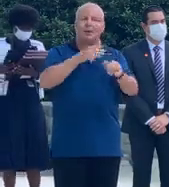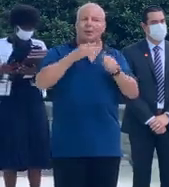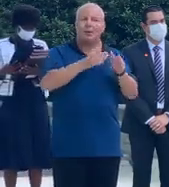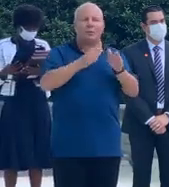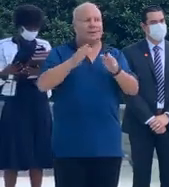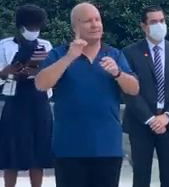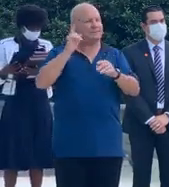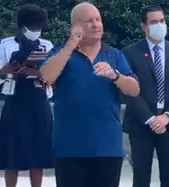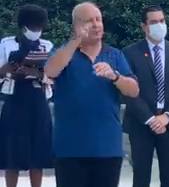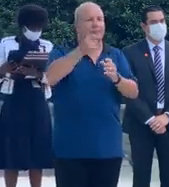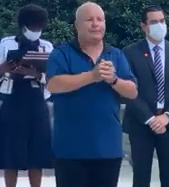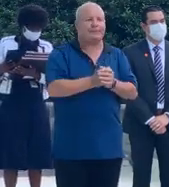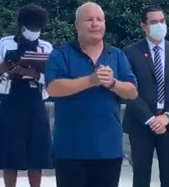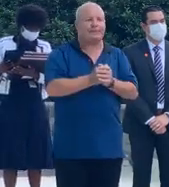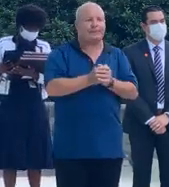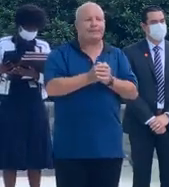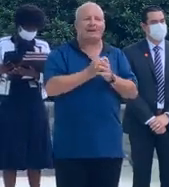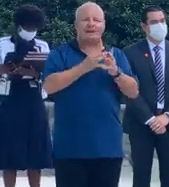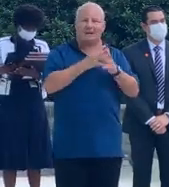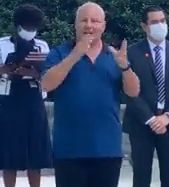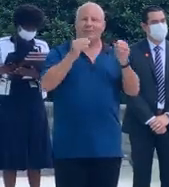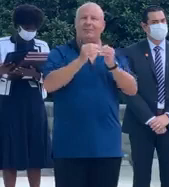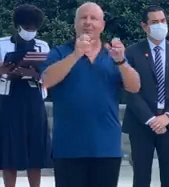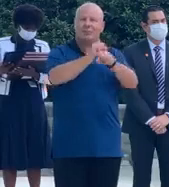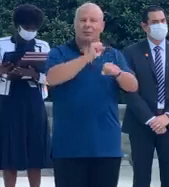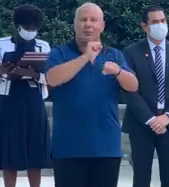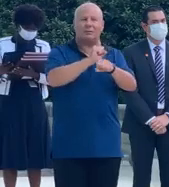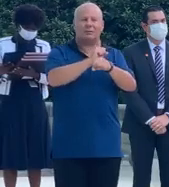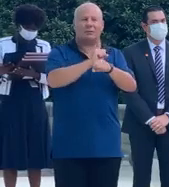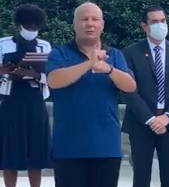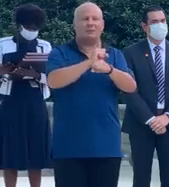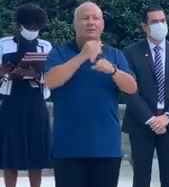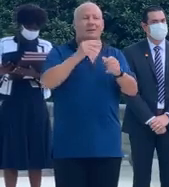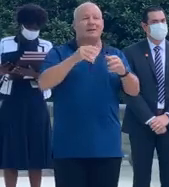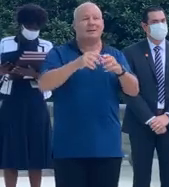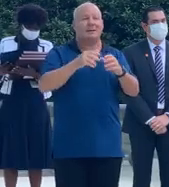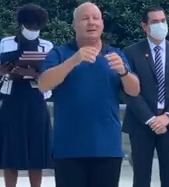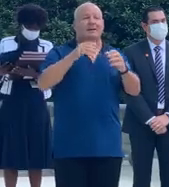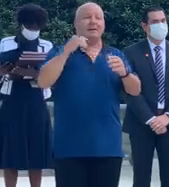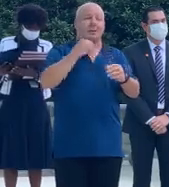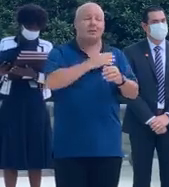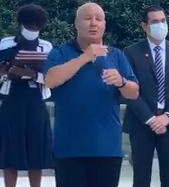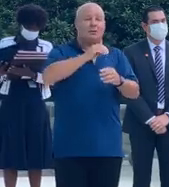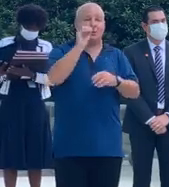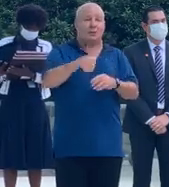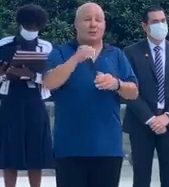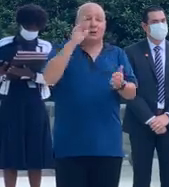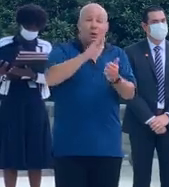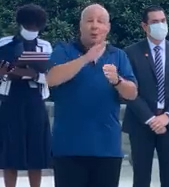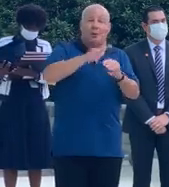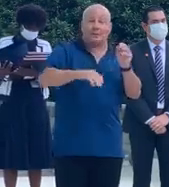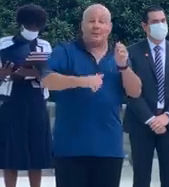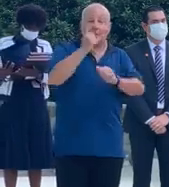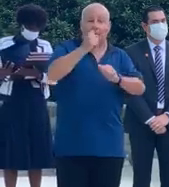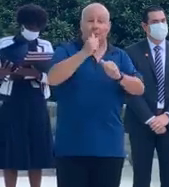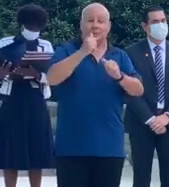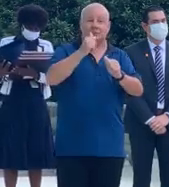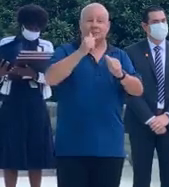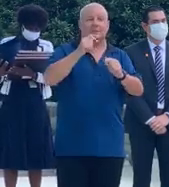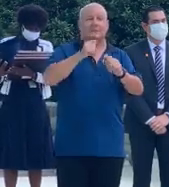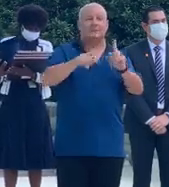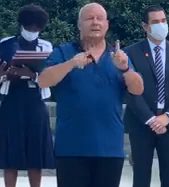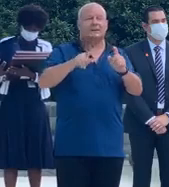other populations, but that just goes to show that it's because of a lot of the work that we've done and because we have reached out and